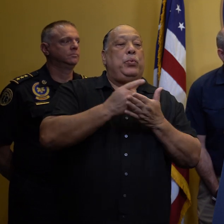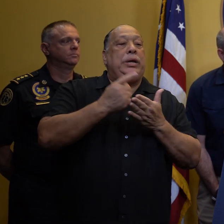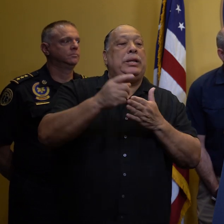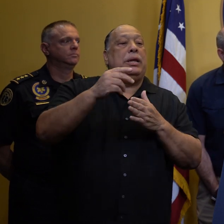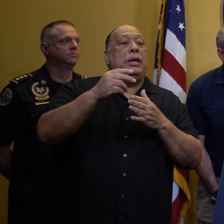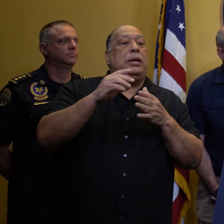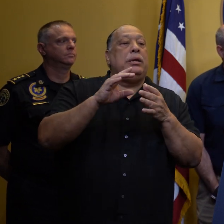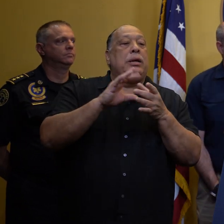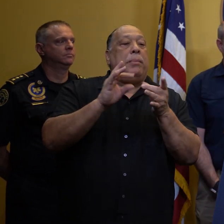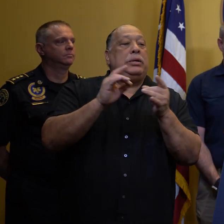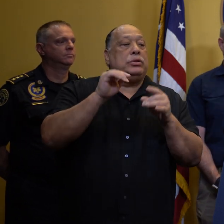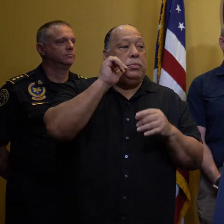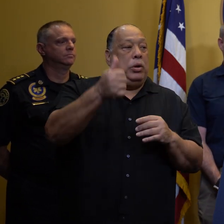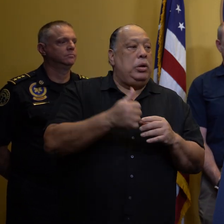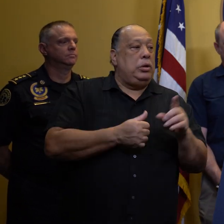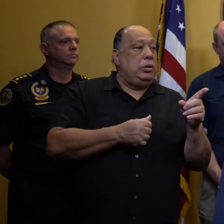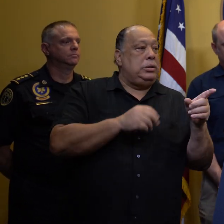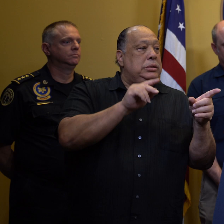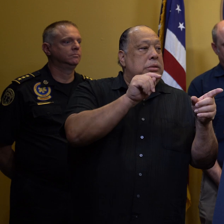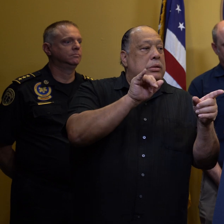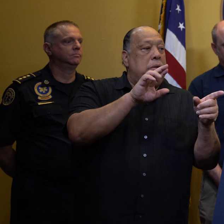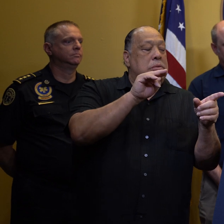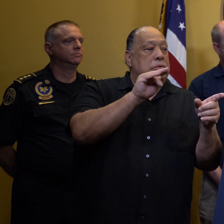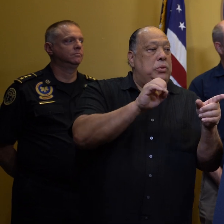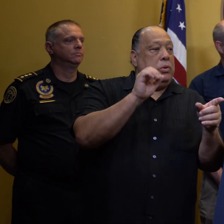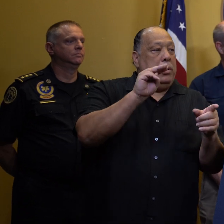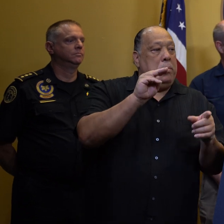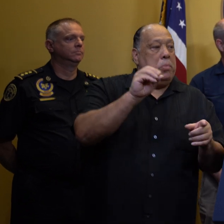got briefing briefing on tomorrow. I have a question about Tyrone Morris, though. We've got a briefing I think tomorrow. it's pretty